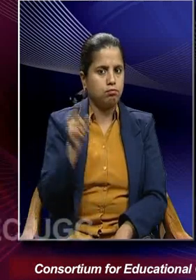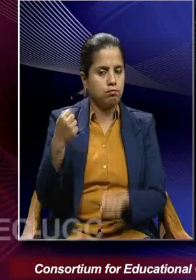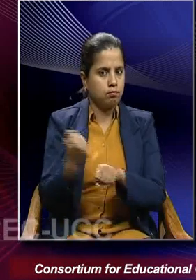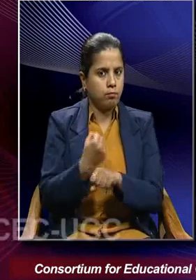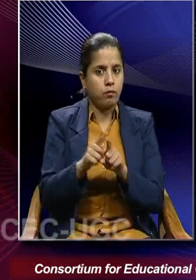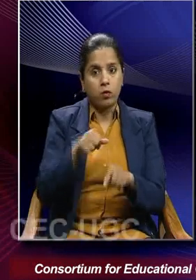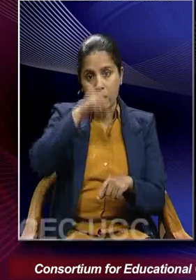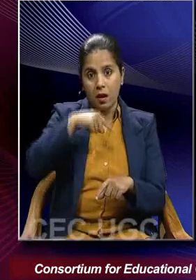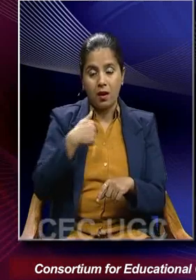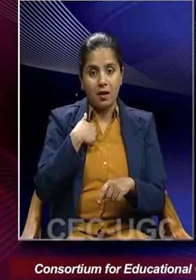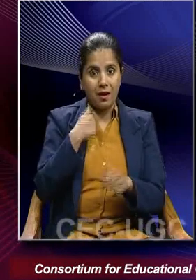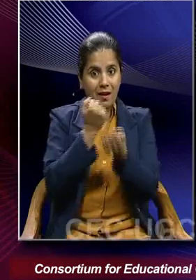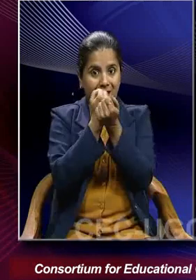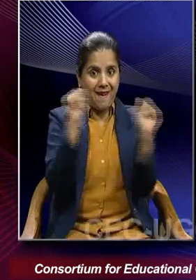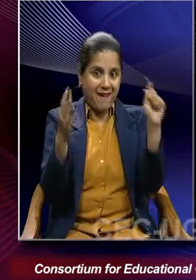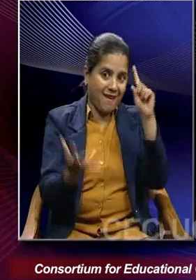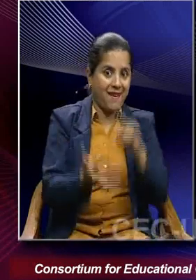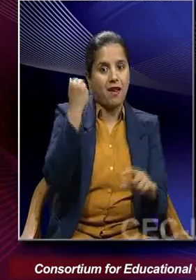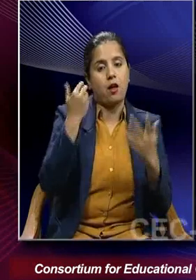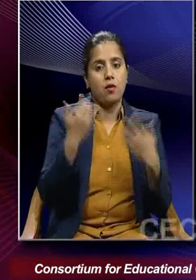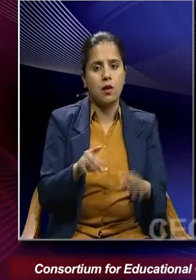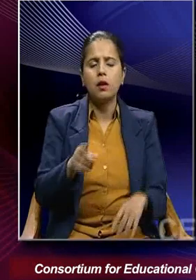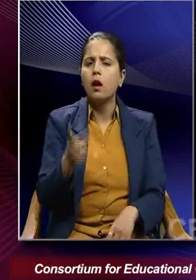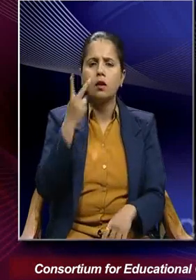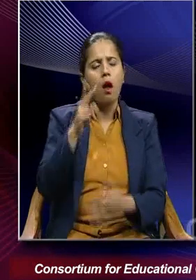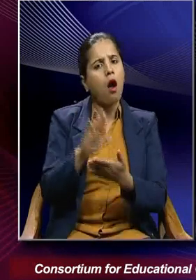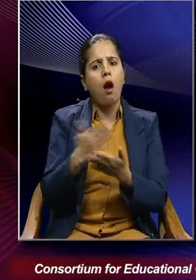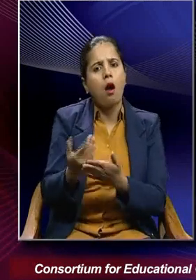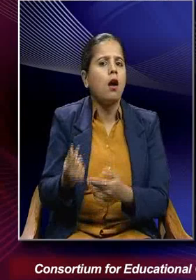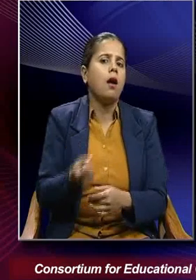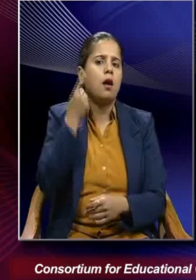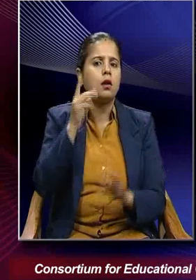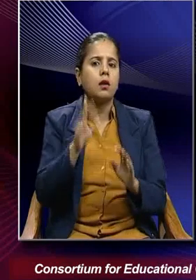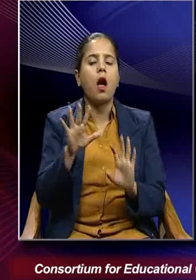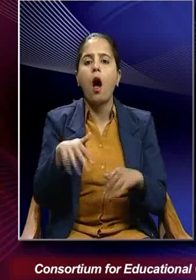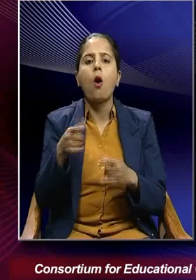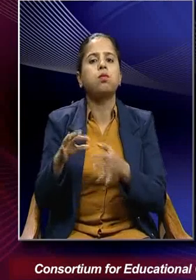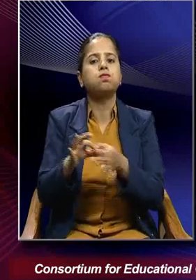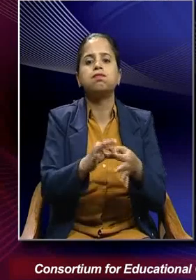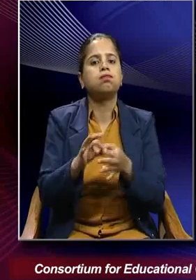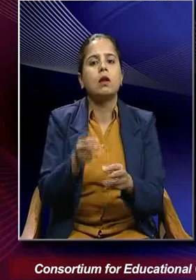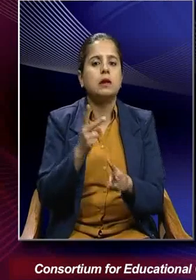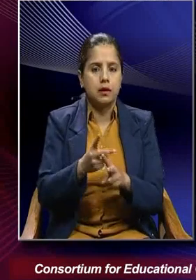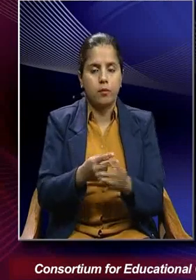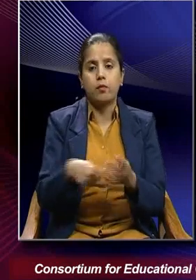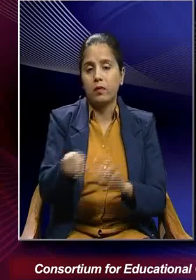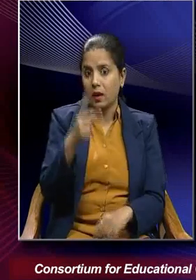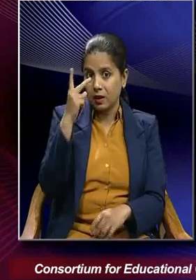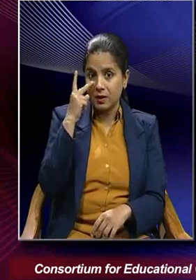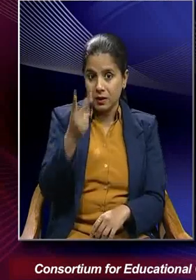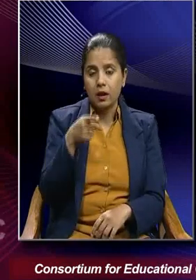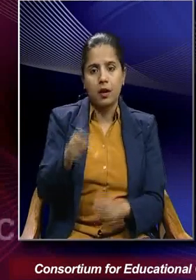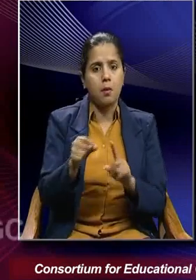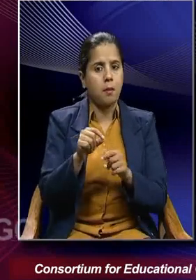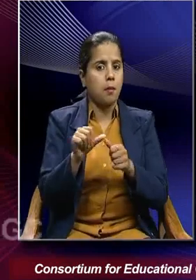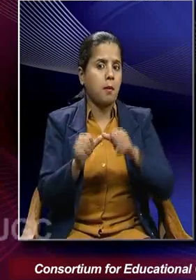India attained independence, then it was imperative that how it remains united. So in this sense, Patel